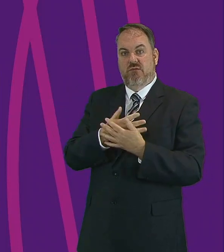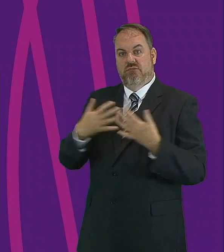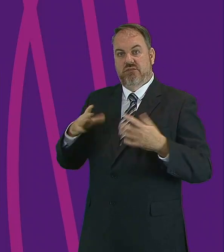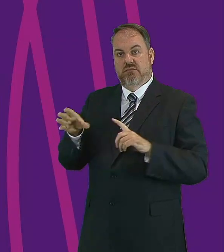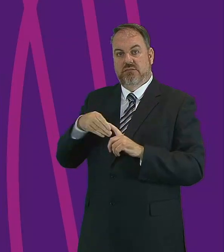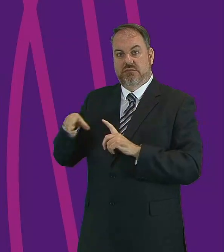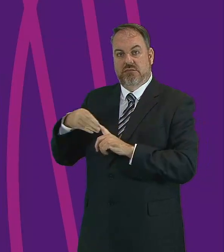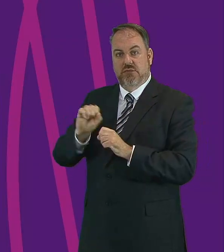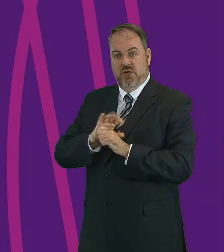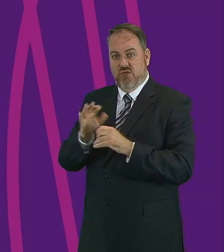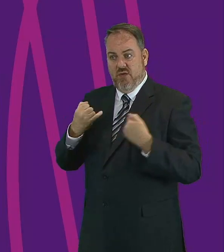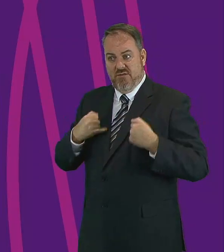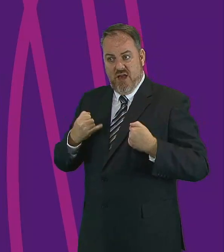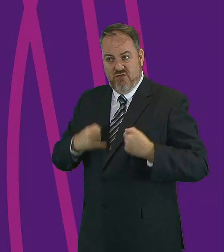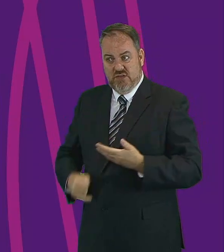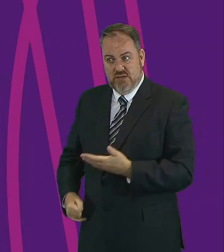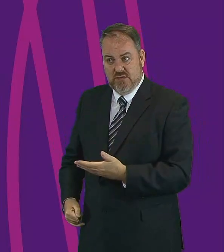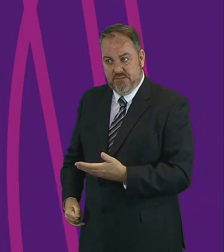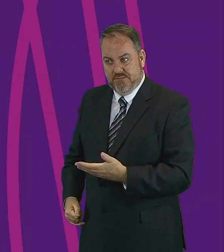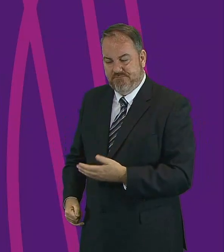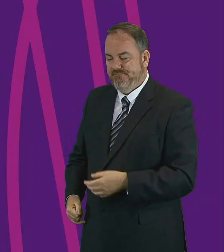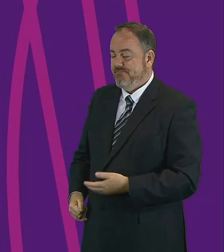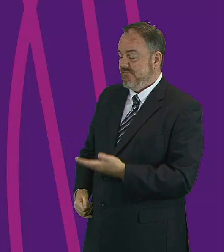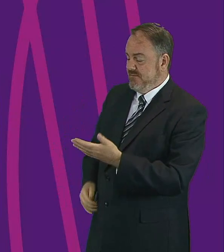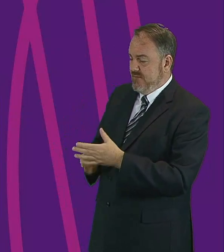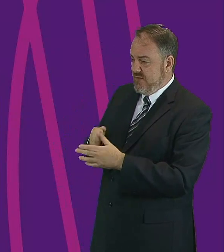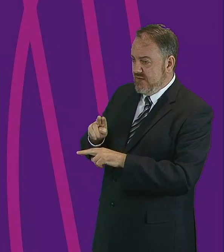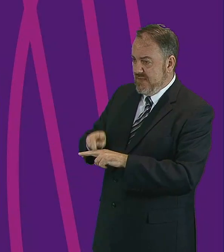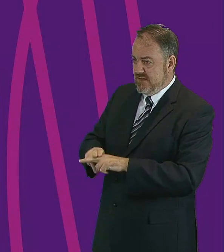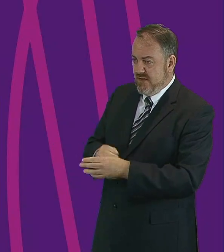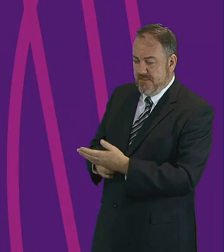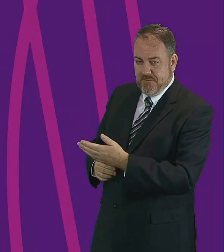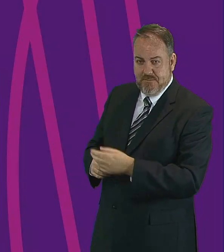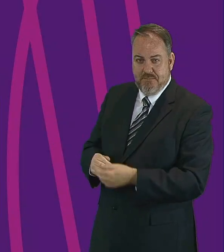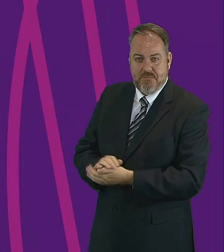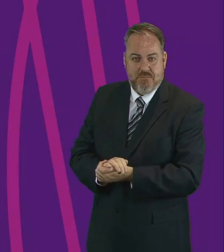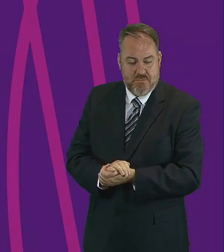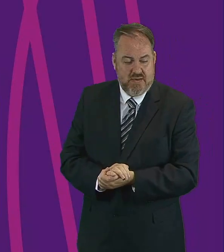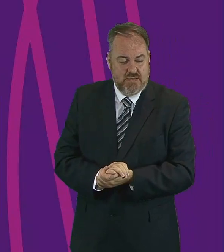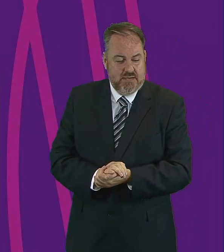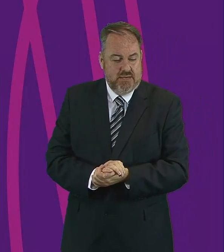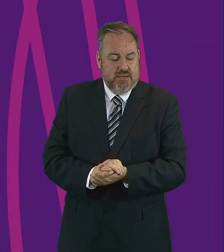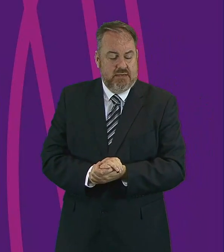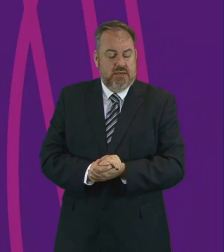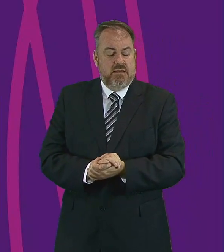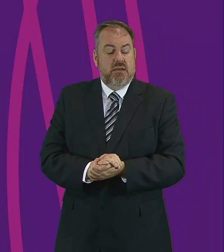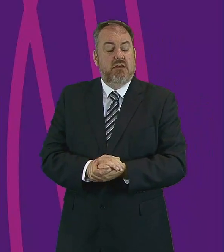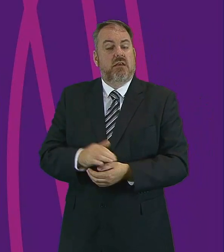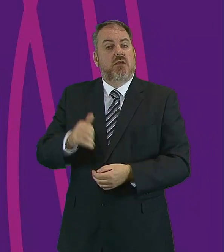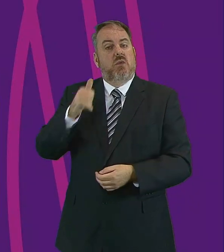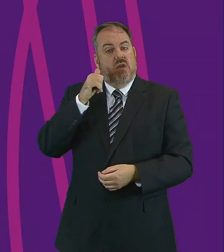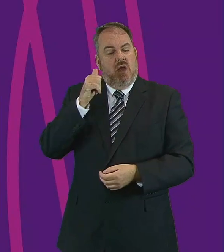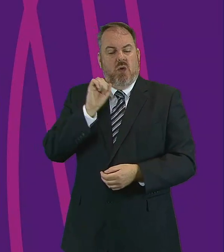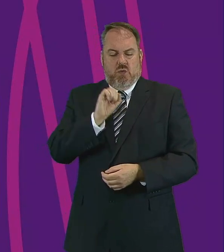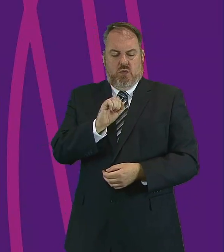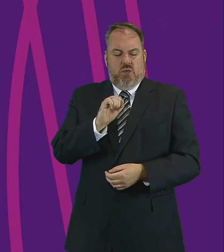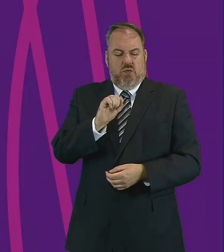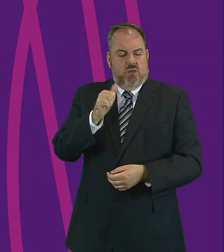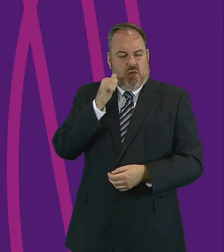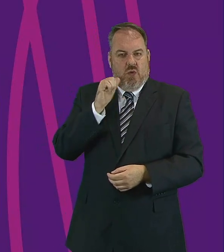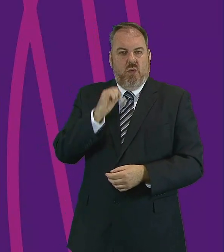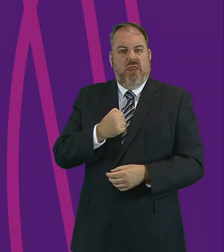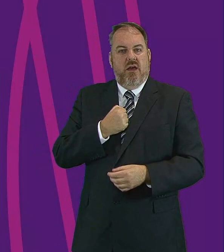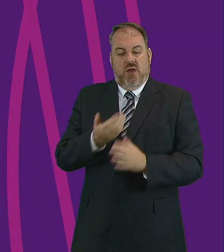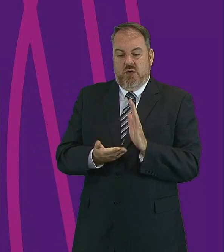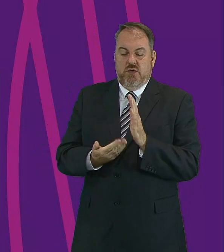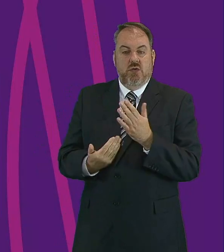First Minister. Many of these questions are addressed and indeed answered, as I know Patrick Harvey will be aware, in the updated guidance